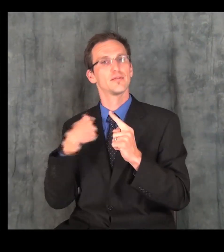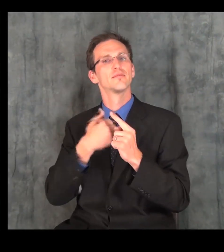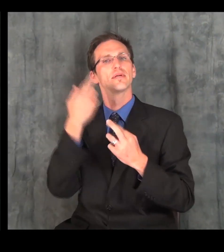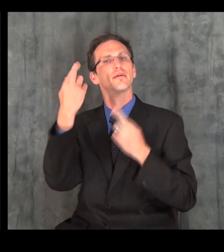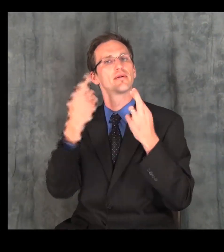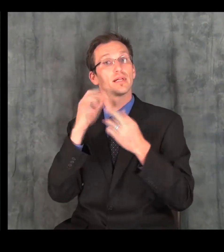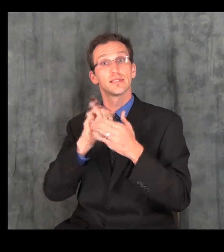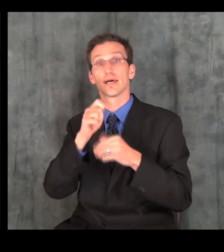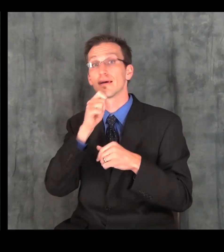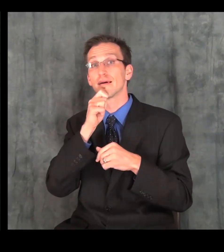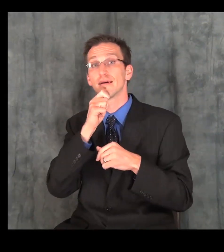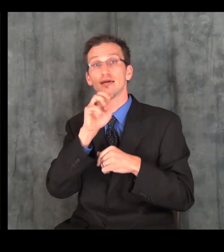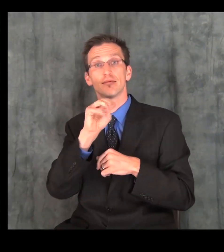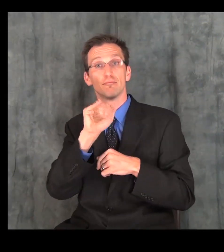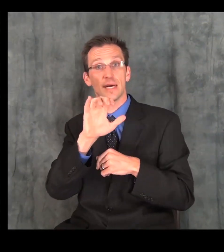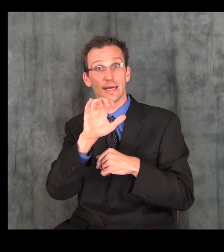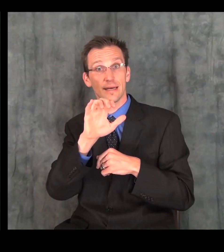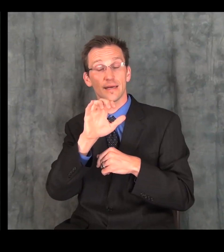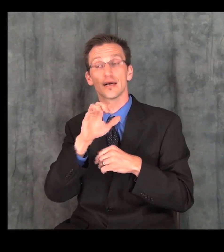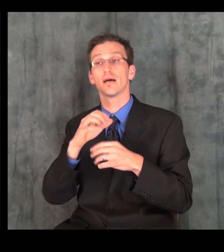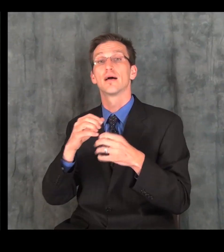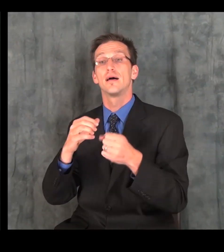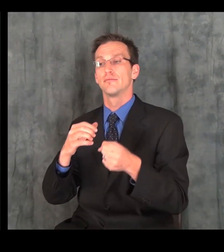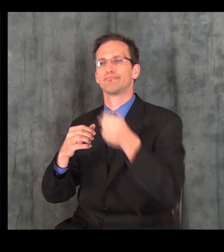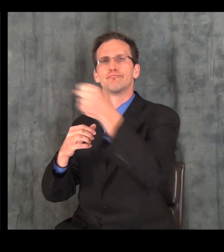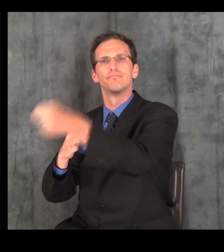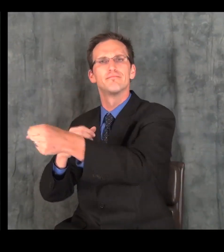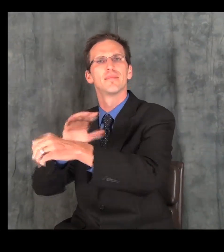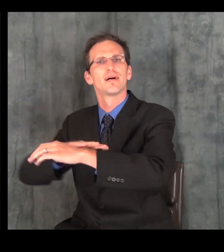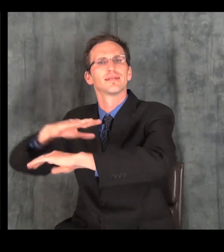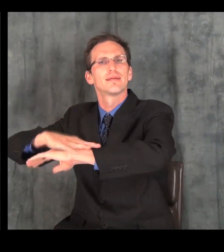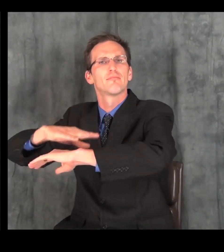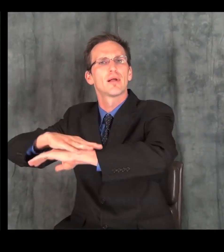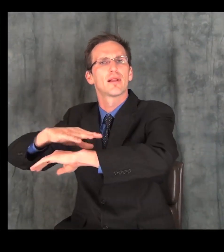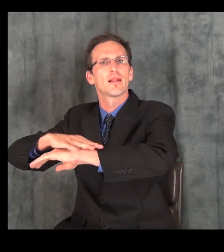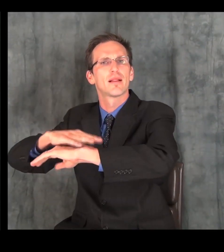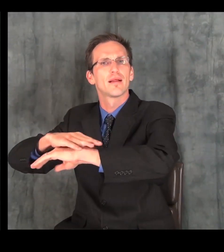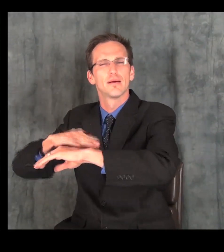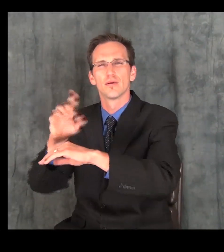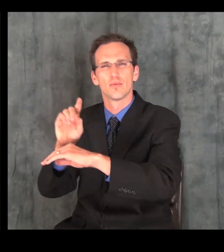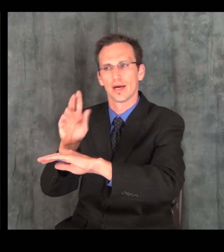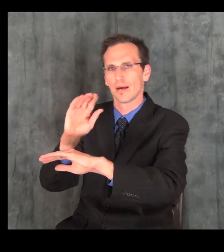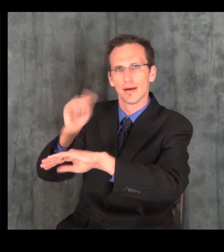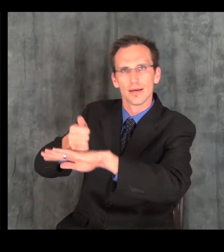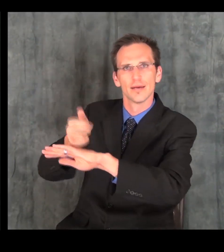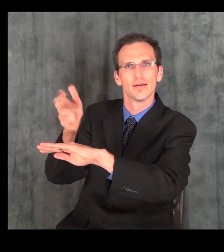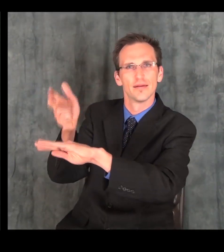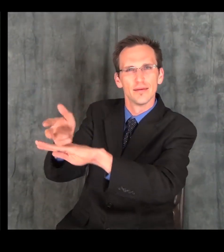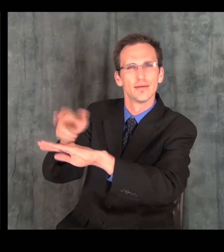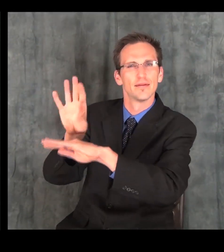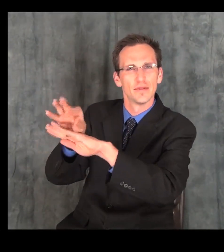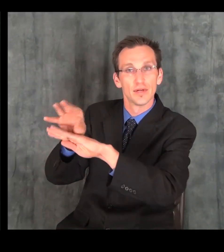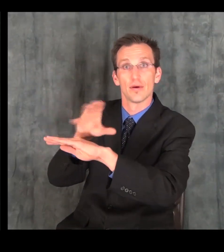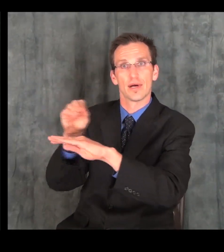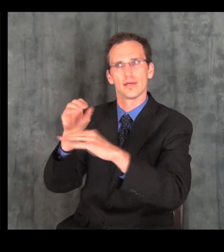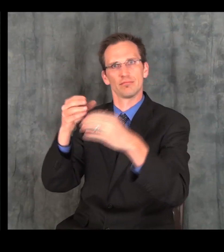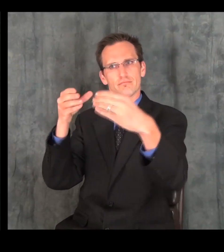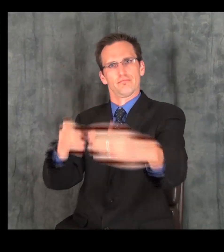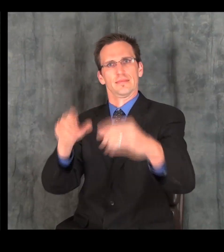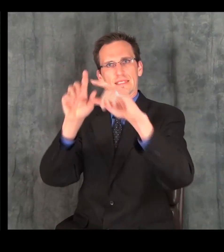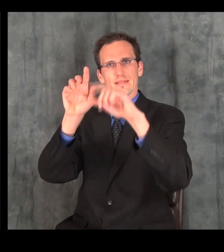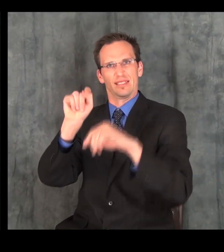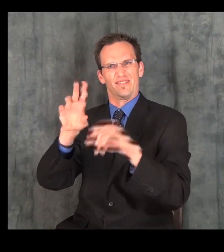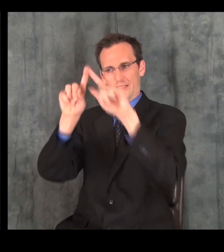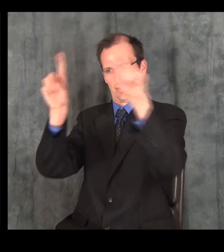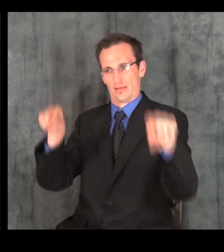microphone was placed on the table where the video camera was and where the TV was, but because the deaf